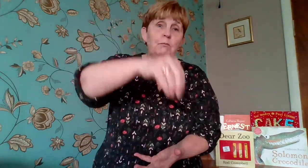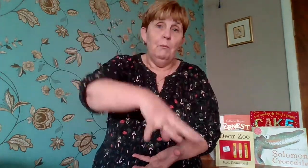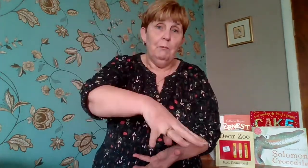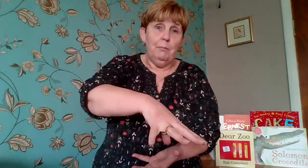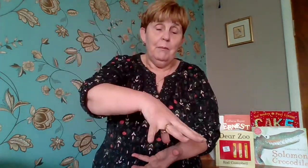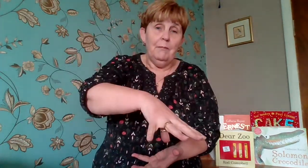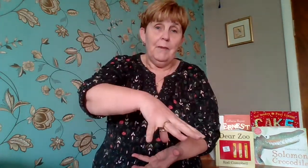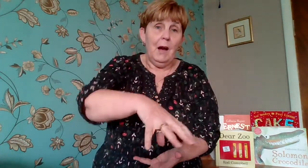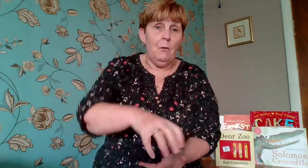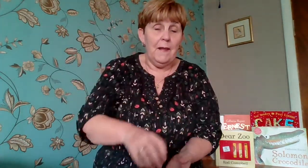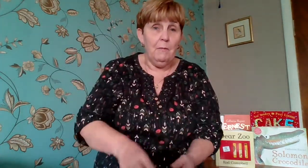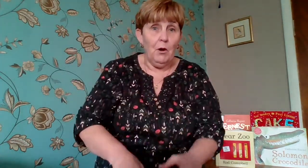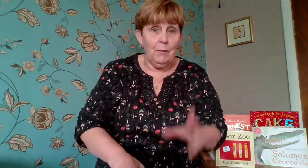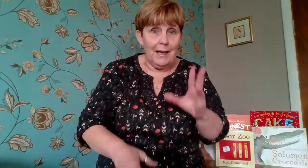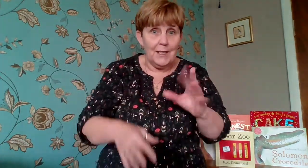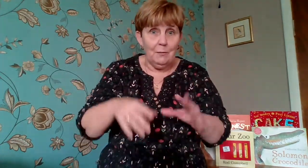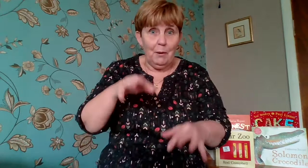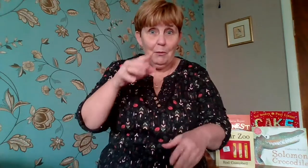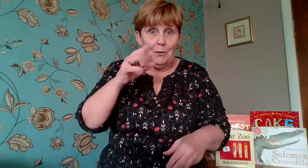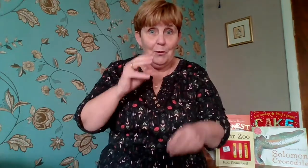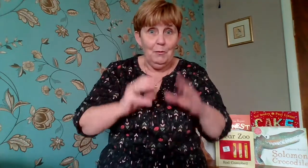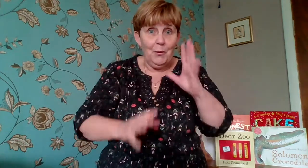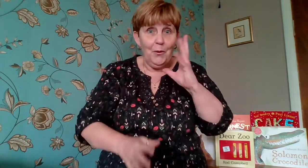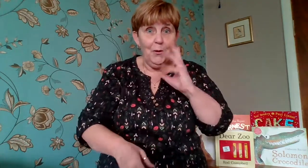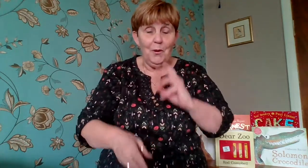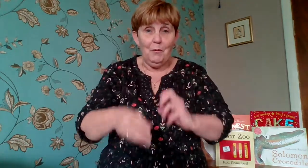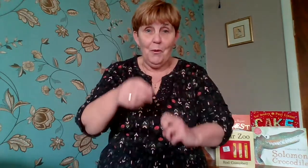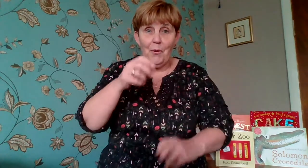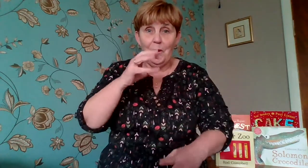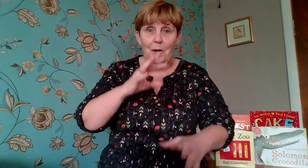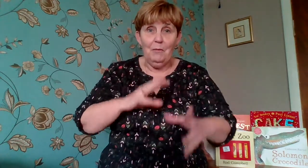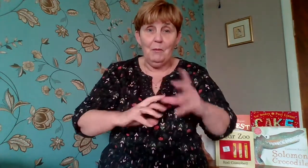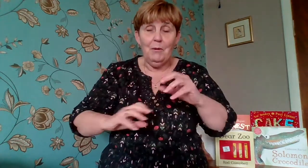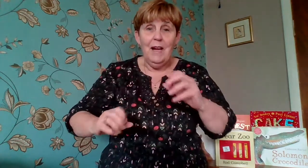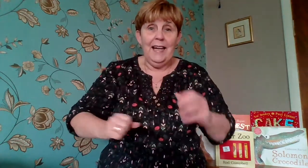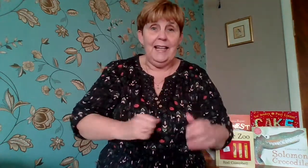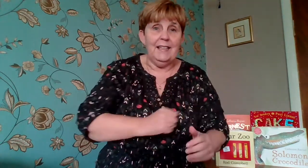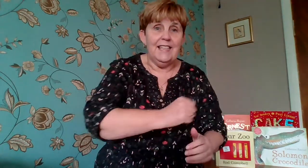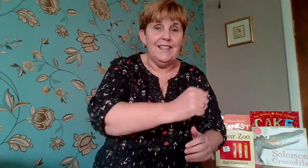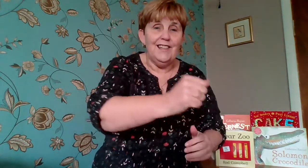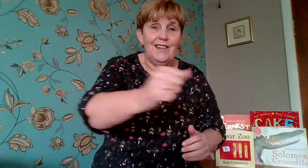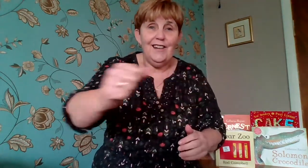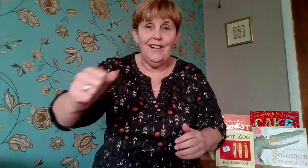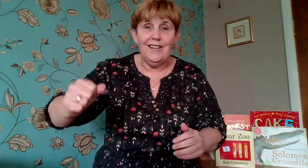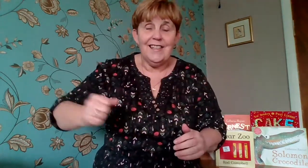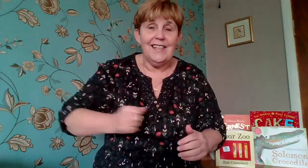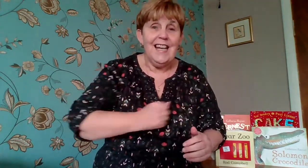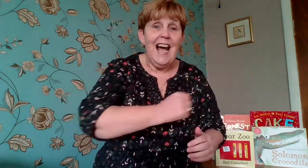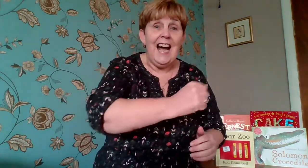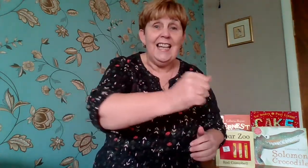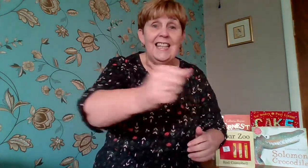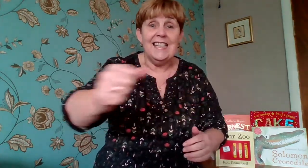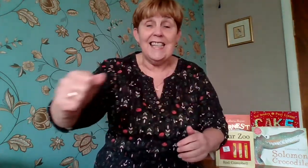whoop, and when the pot began to bubble and boil and boil and bubble, he stirred it and he